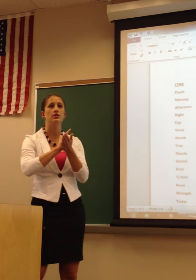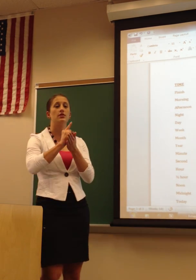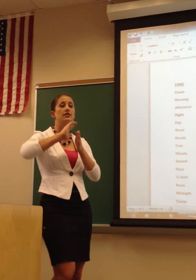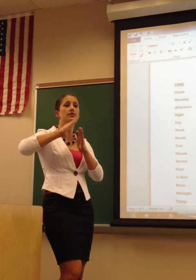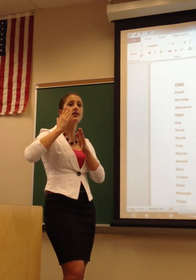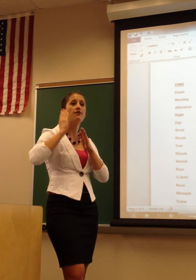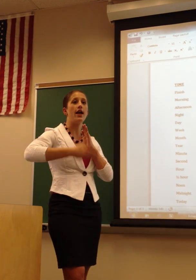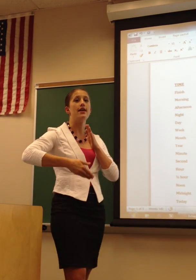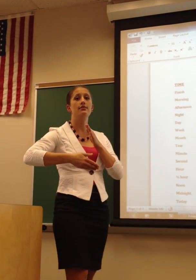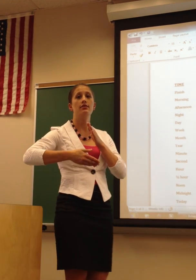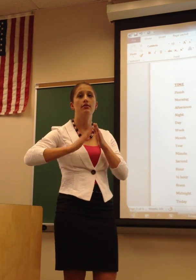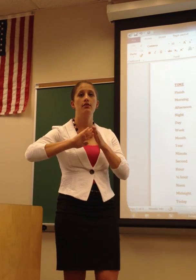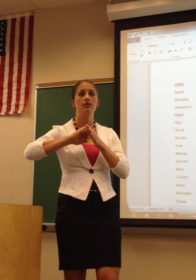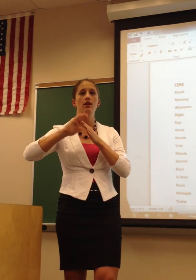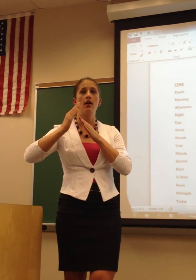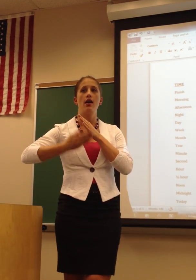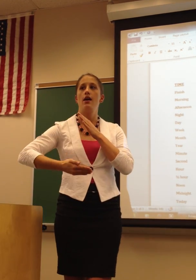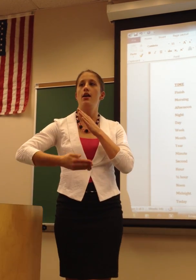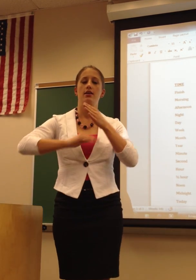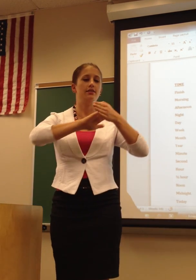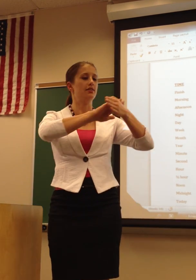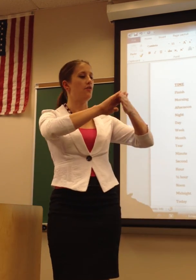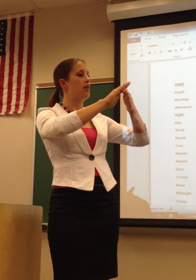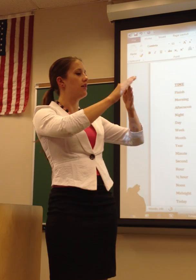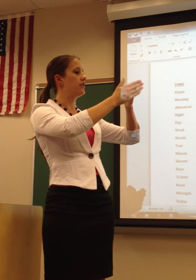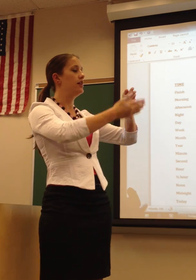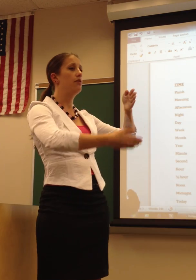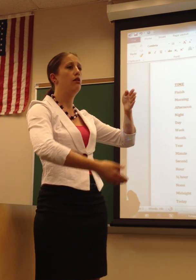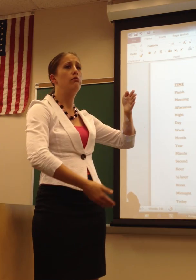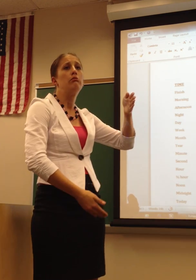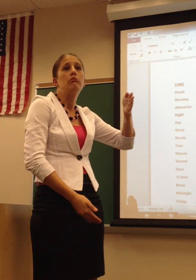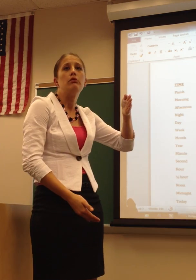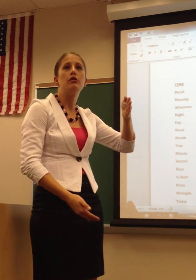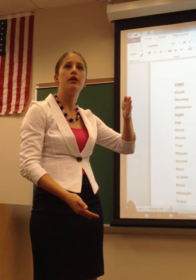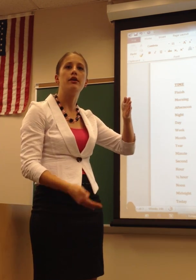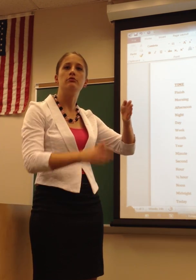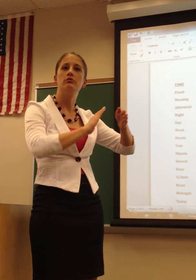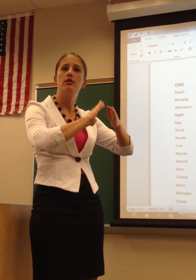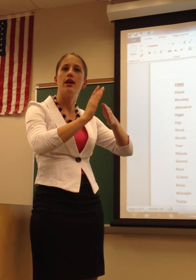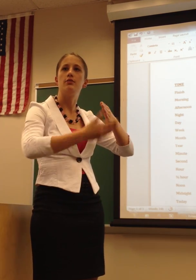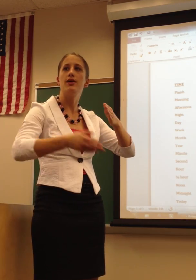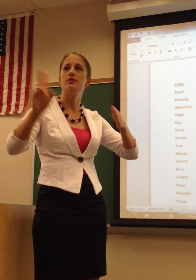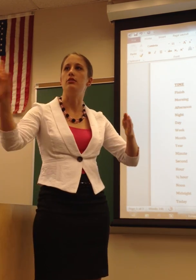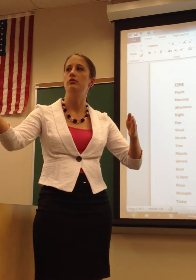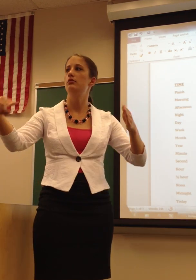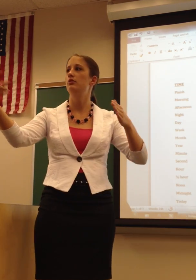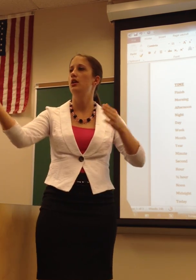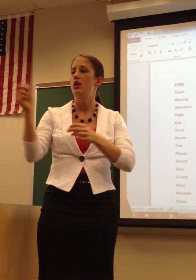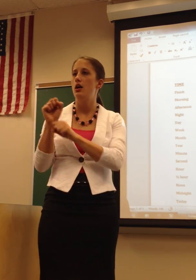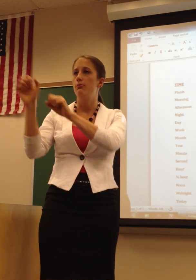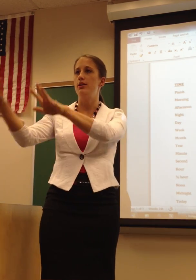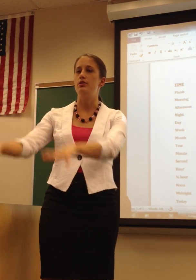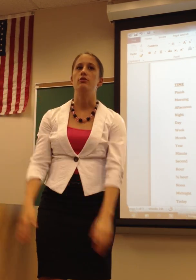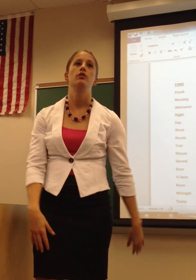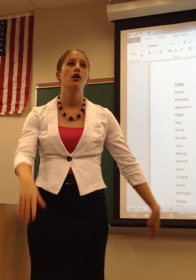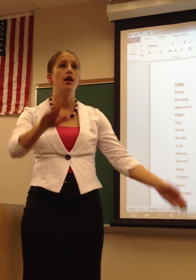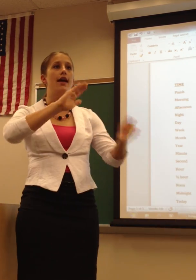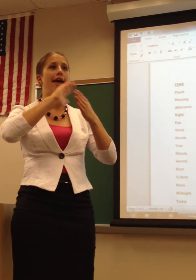This is a sign for end, because it's falling off a cliff. Oh, end. Bless you. Thank you. Bless you.